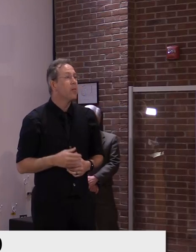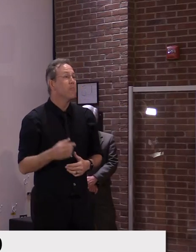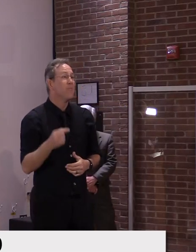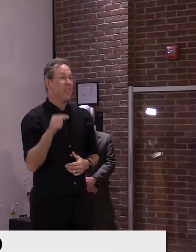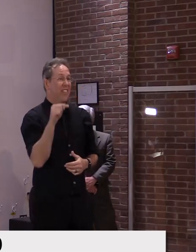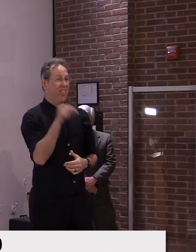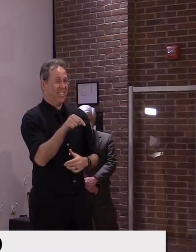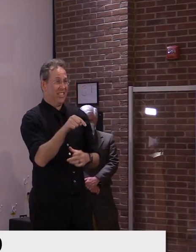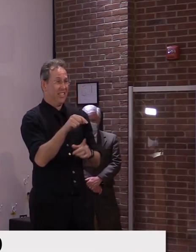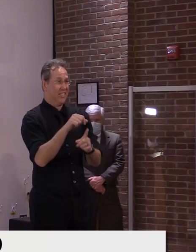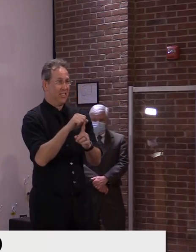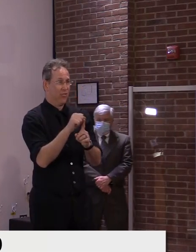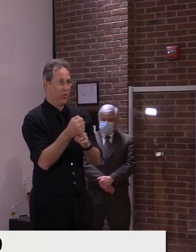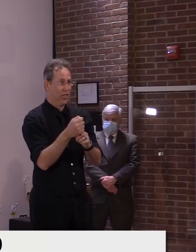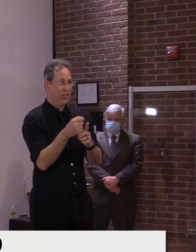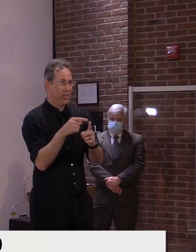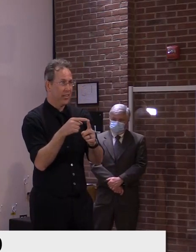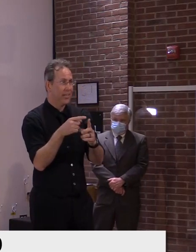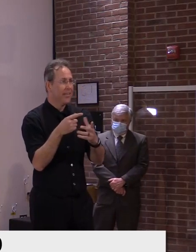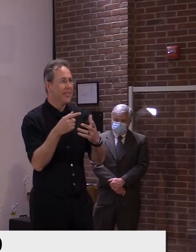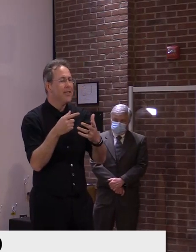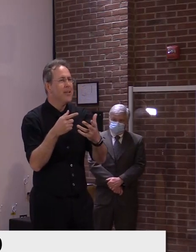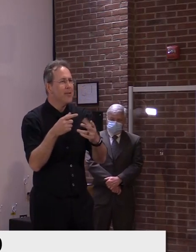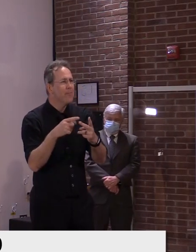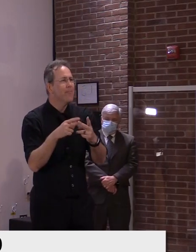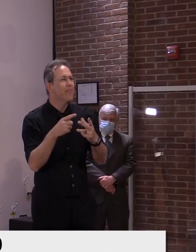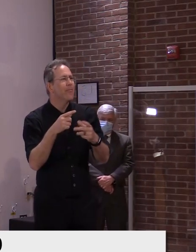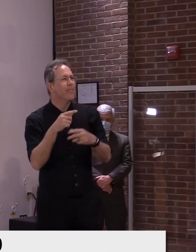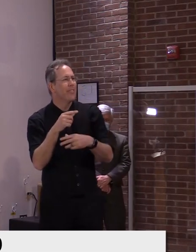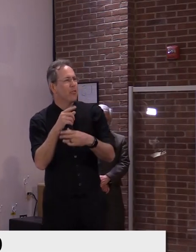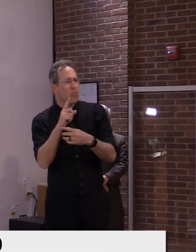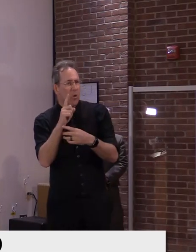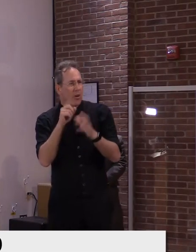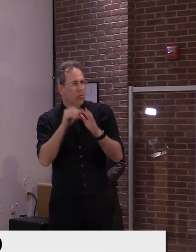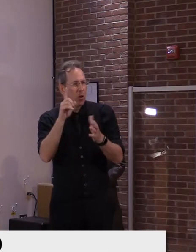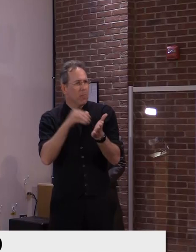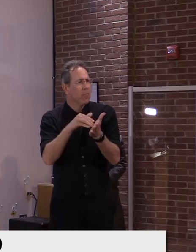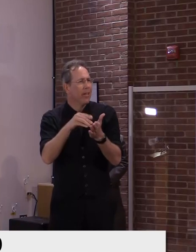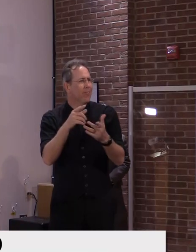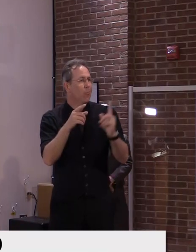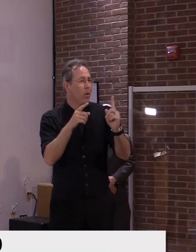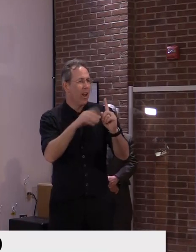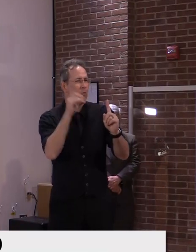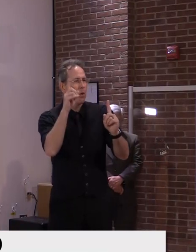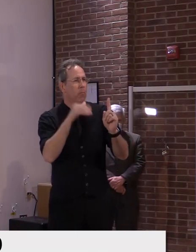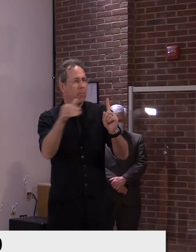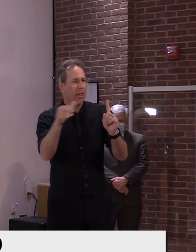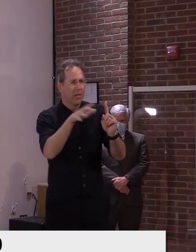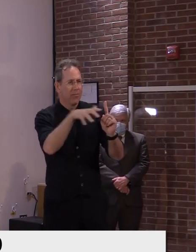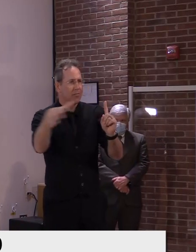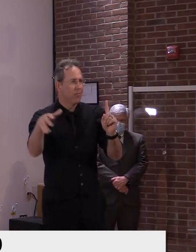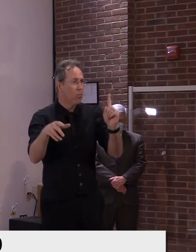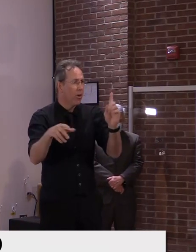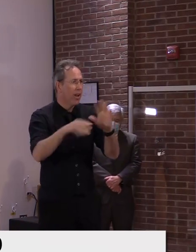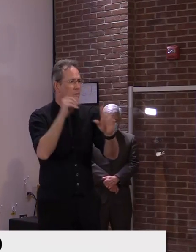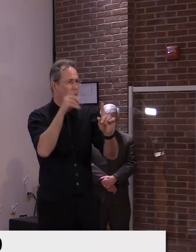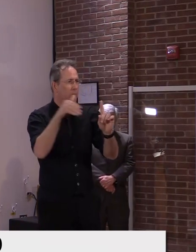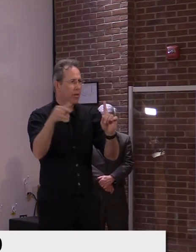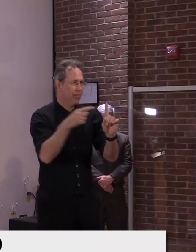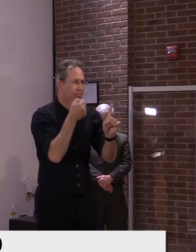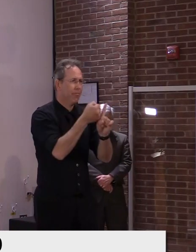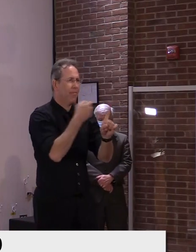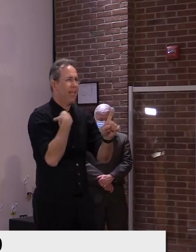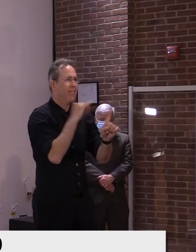ratio is never going to be seen in one of these trials. Or if it's seen, there's not going to be enough of it seen that you could